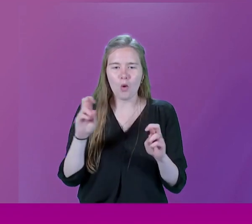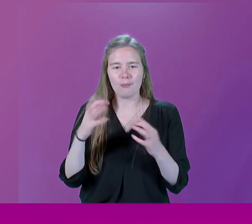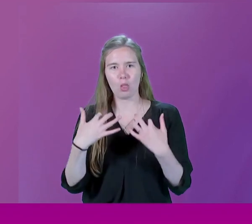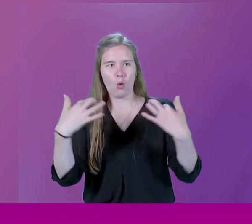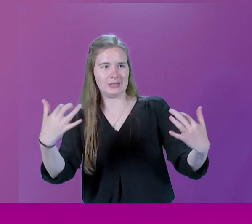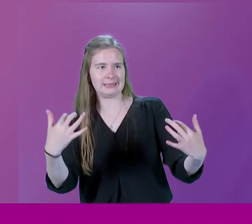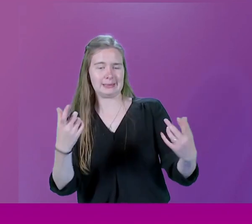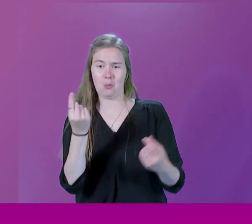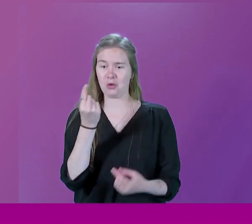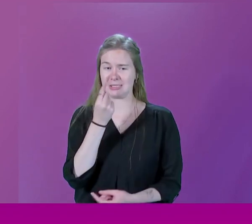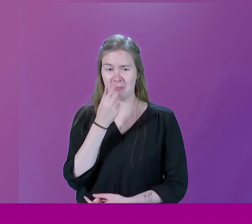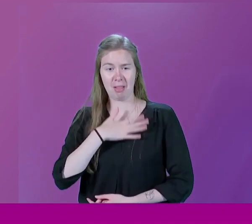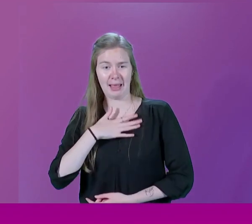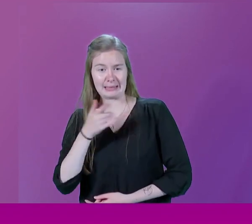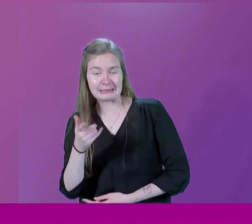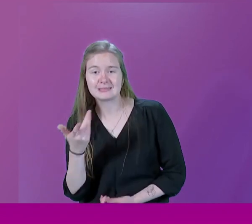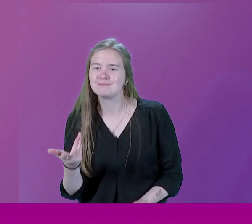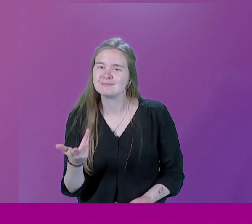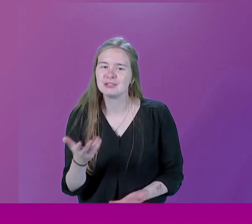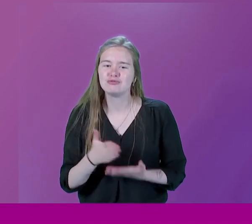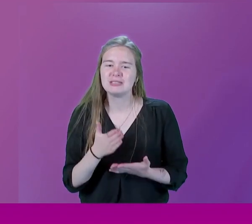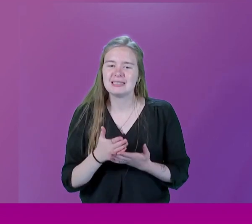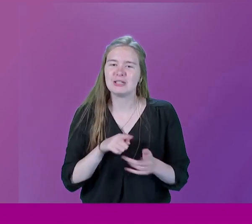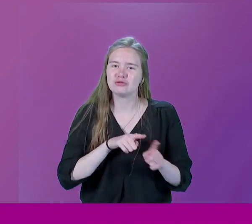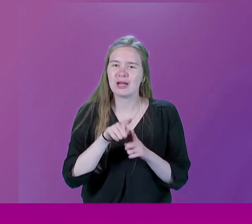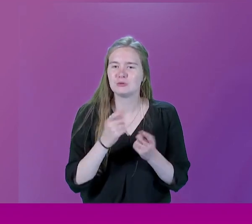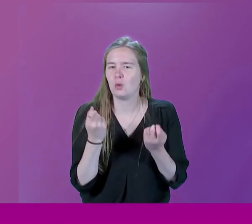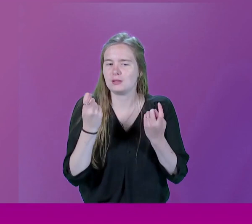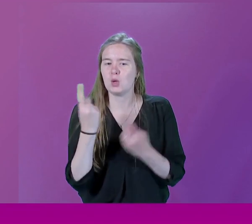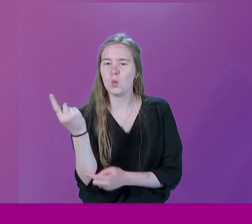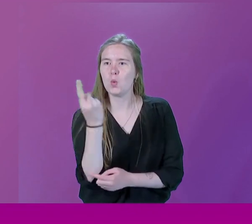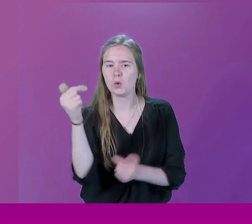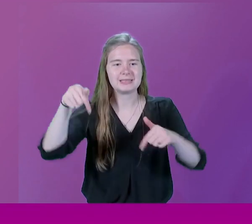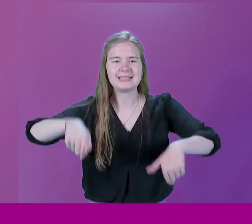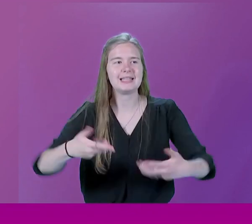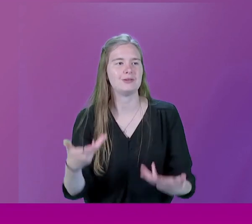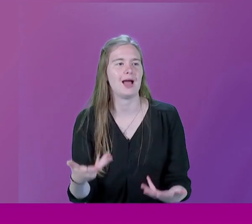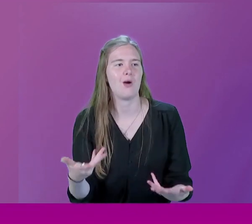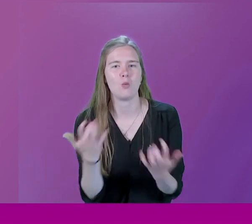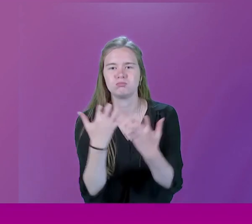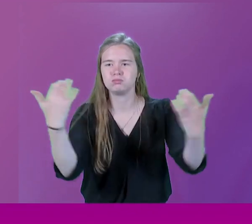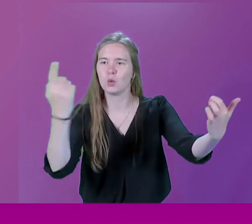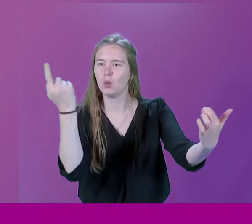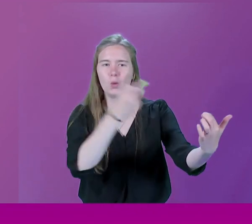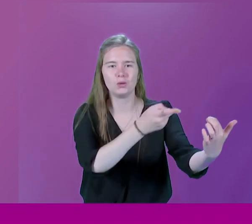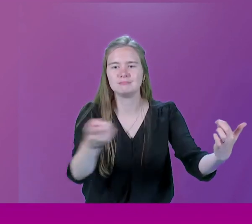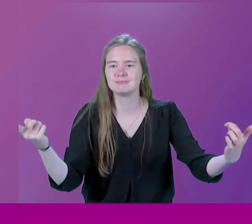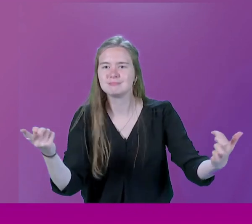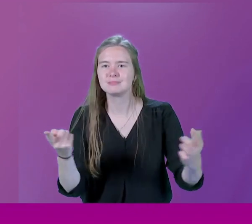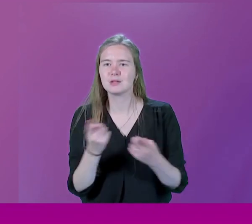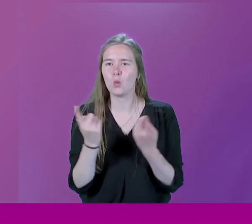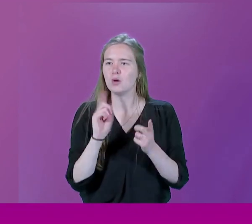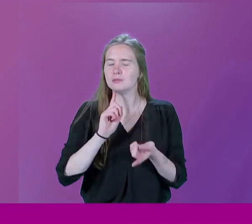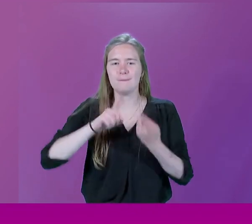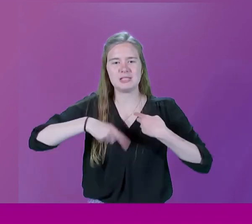audience might enjoy this. It's really grasping, right, who is here right now? You know, what is the